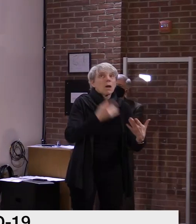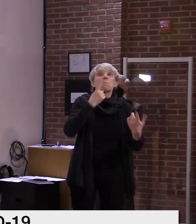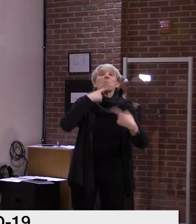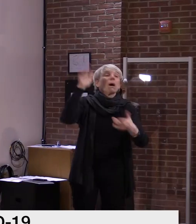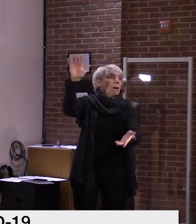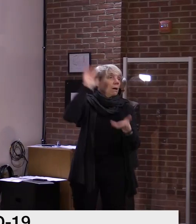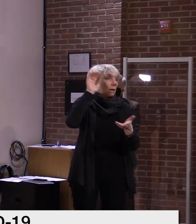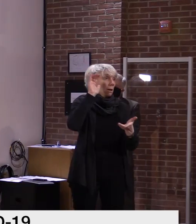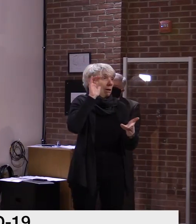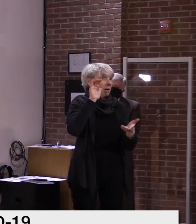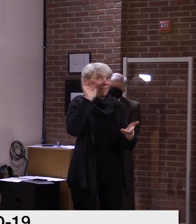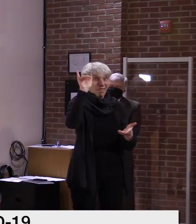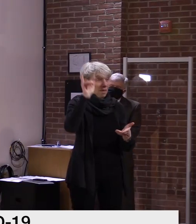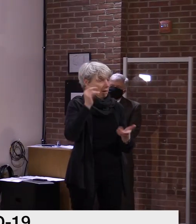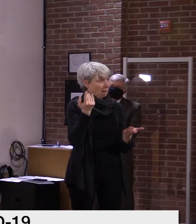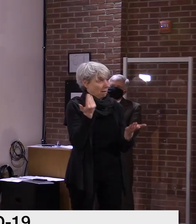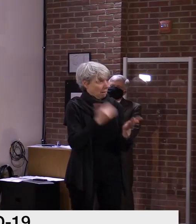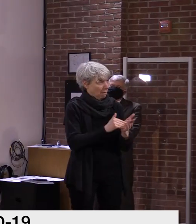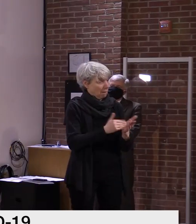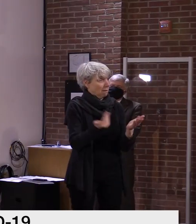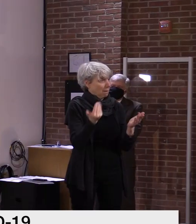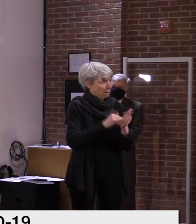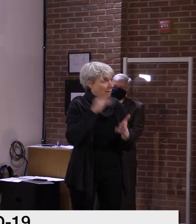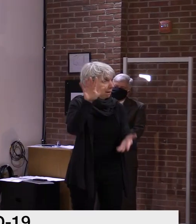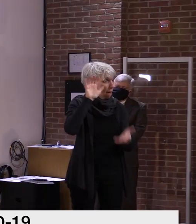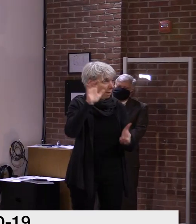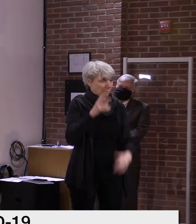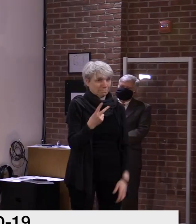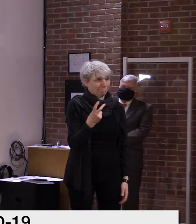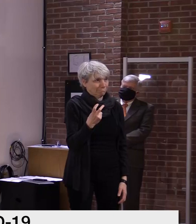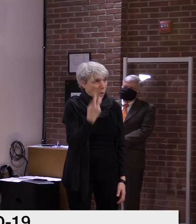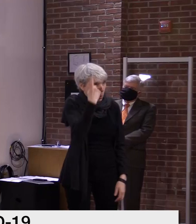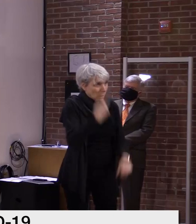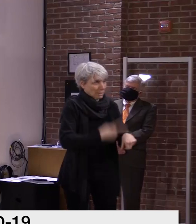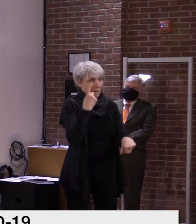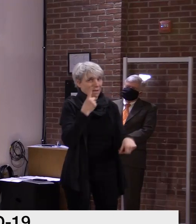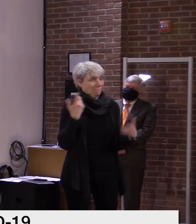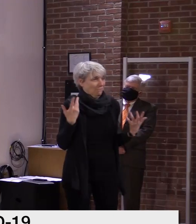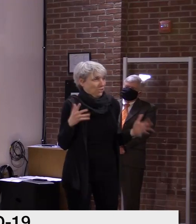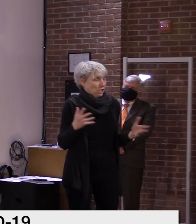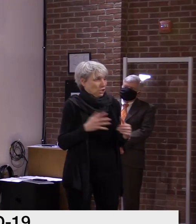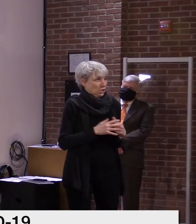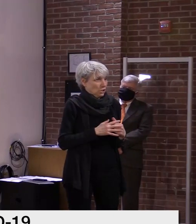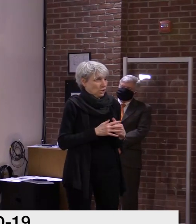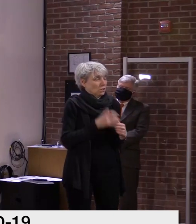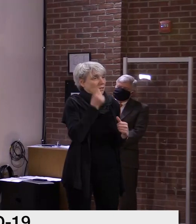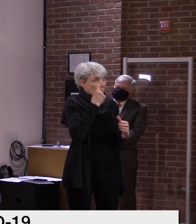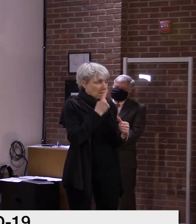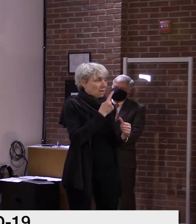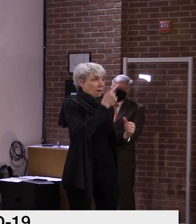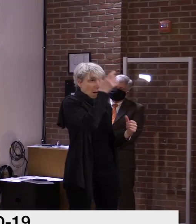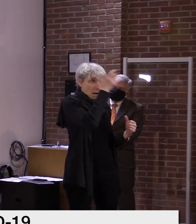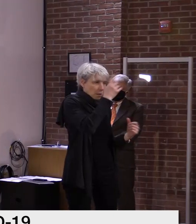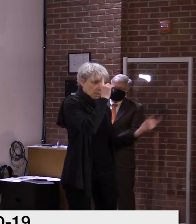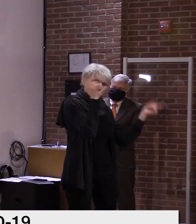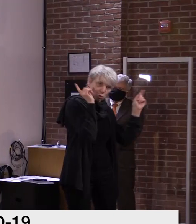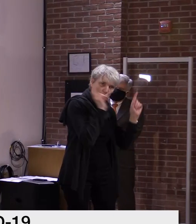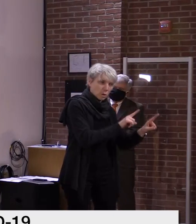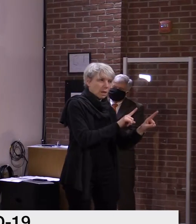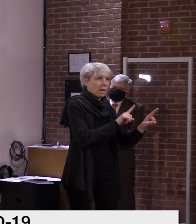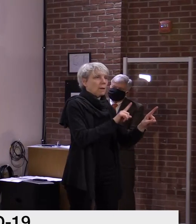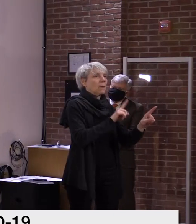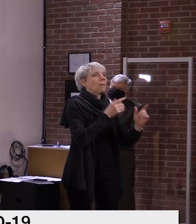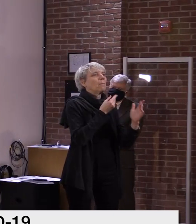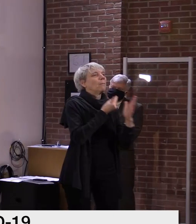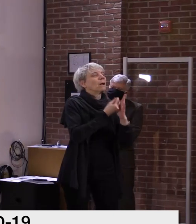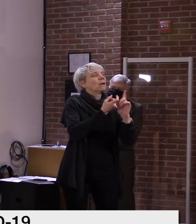opportunity again, I don't believe. So it's not as though we disagree on a lot of the content. It's just where the